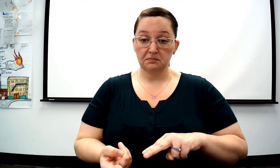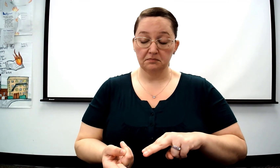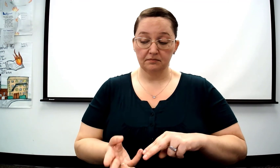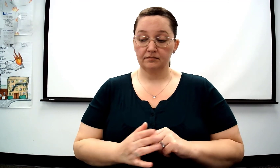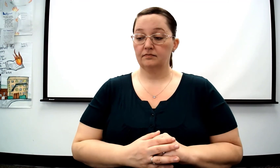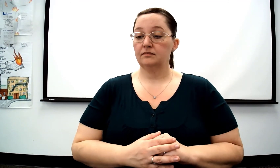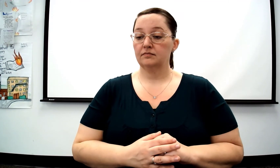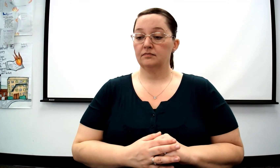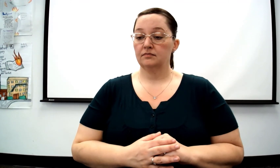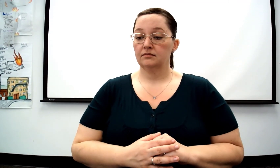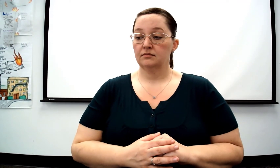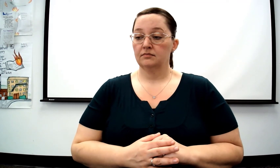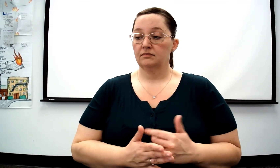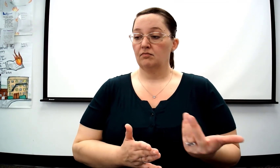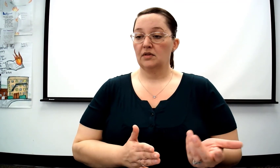dropping, decreasing.